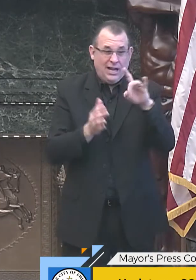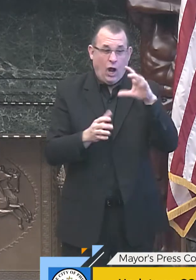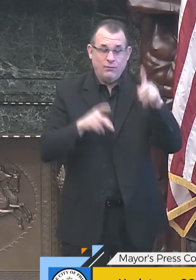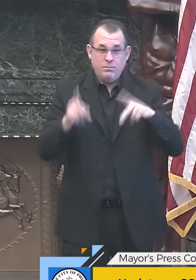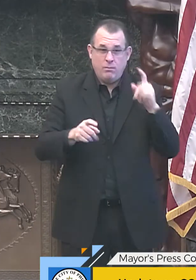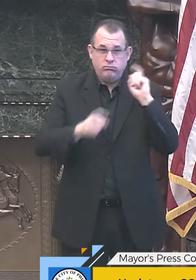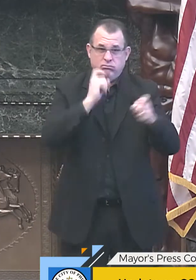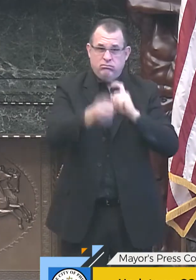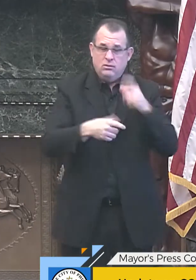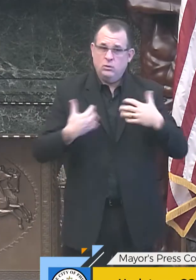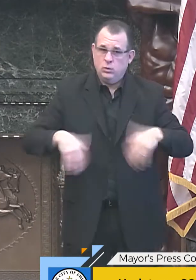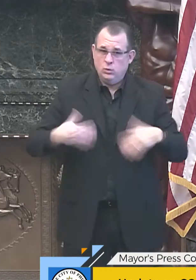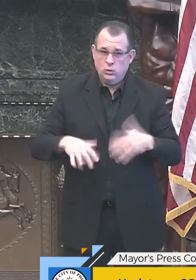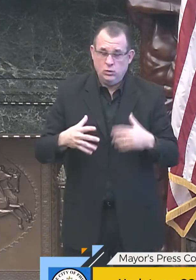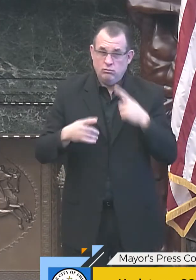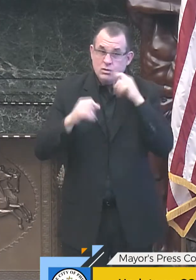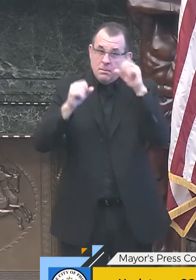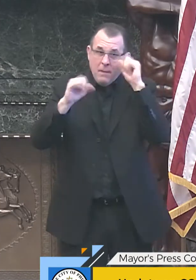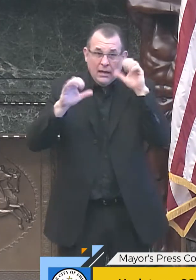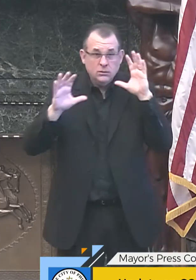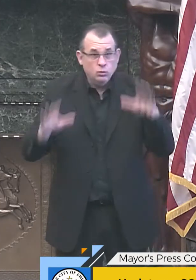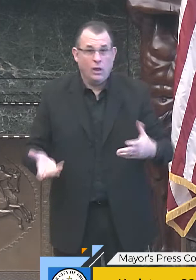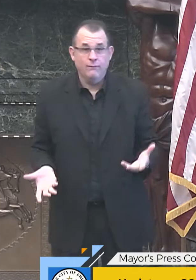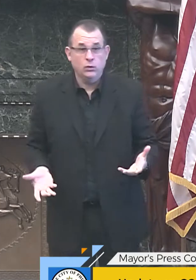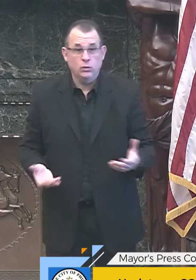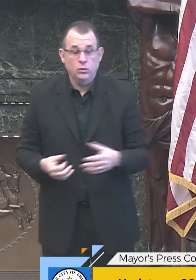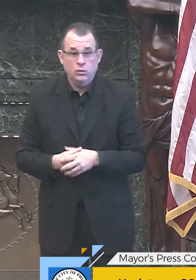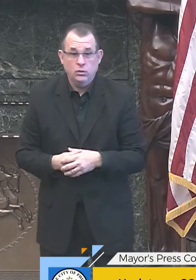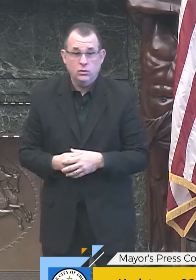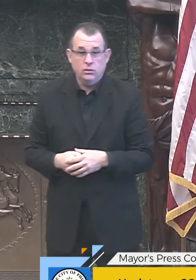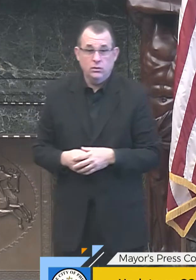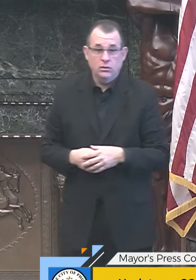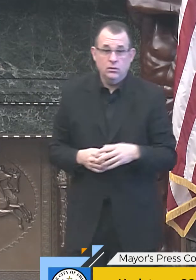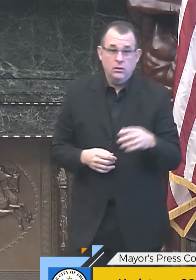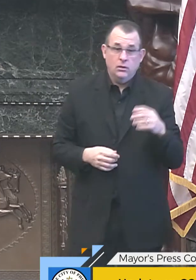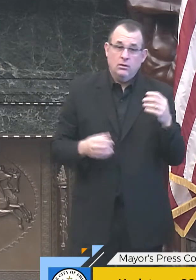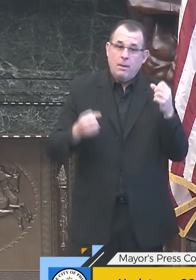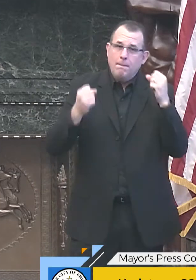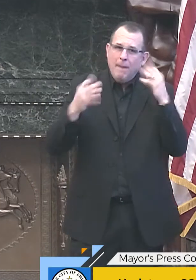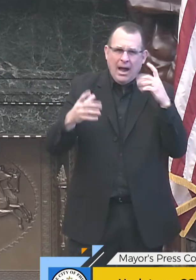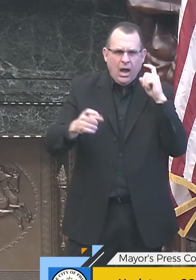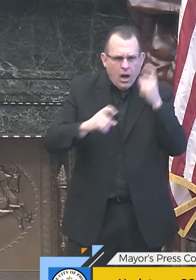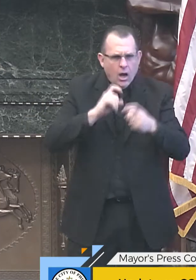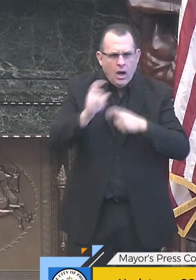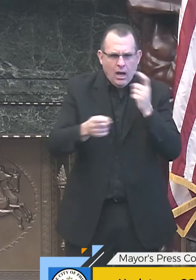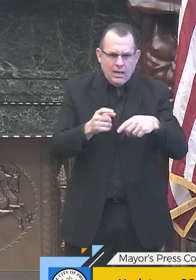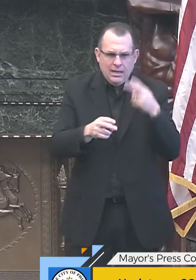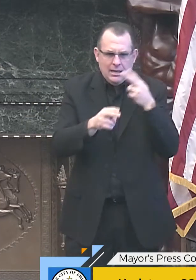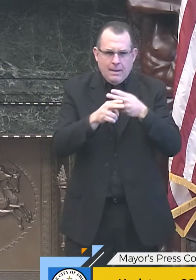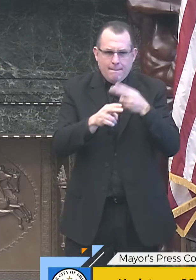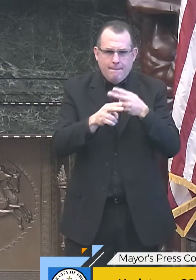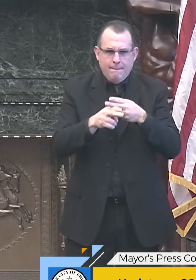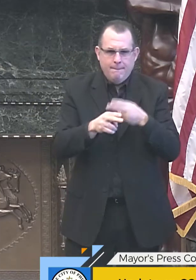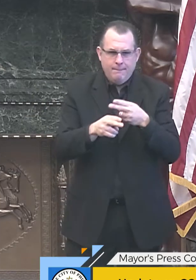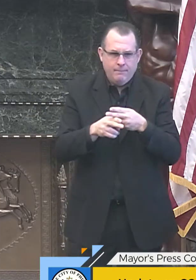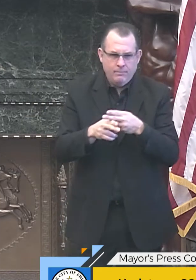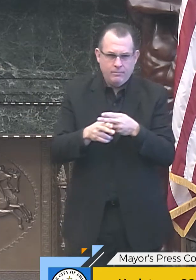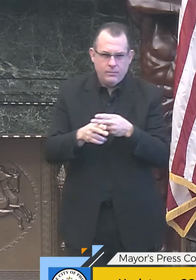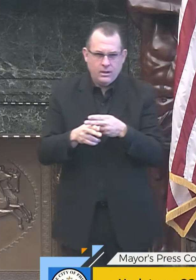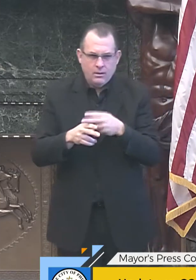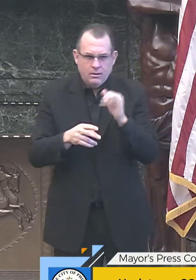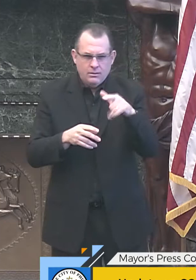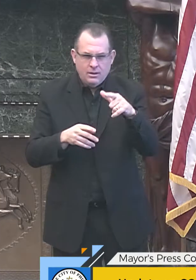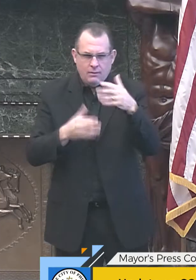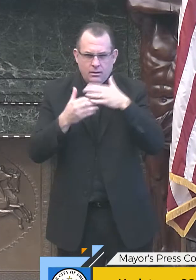That's a phenomenal effort. While there are simply too many generous donors to name here, I want to highlight the following organizations that